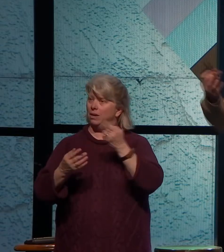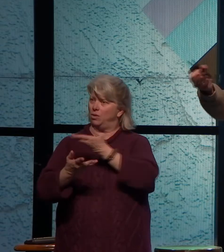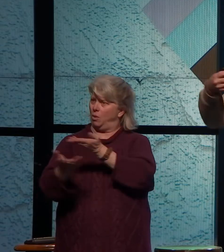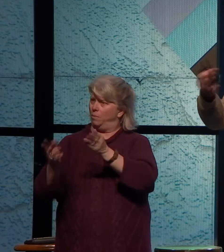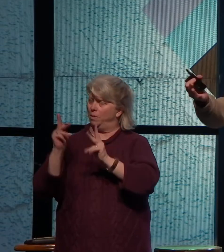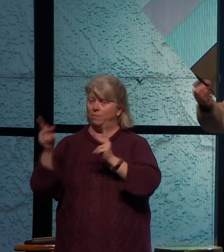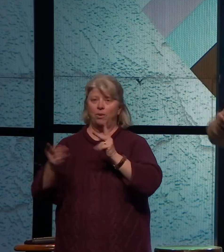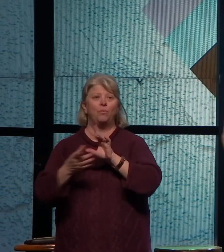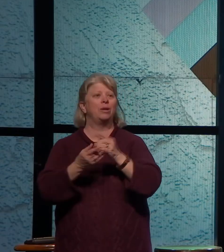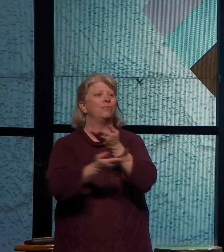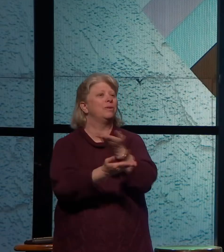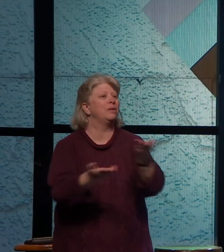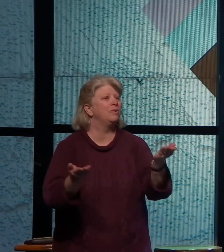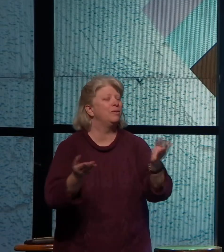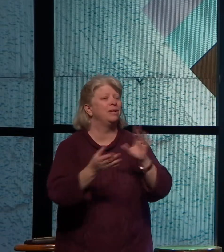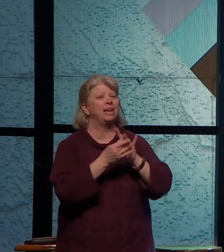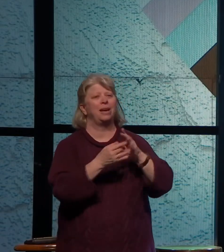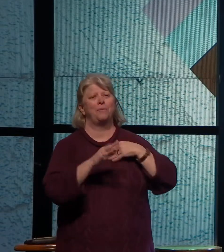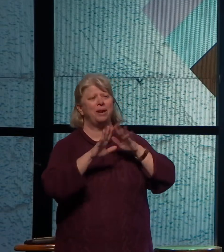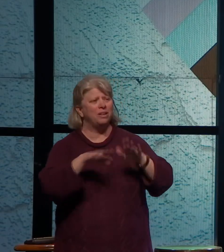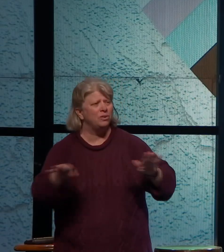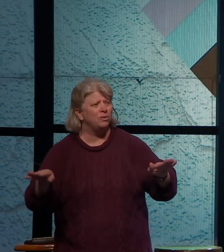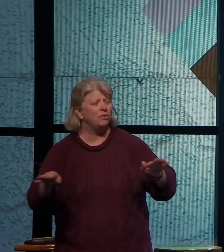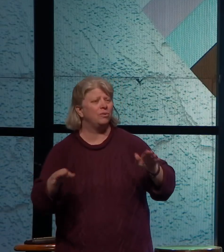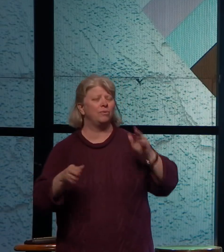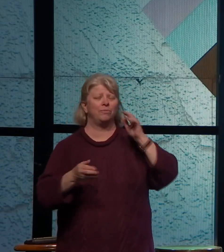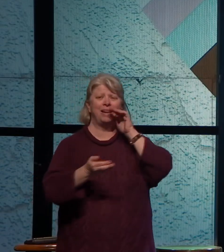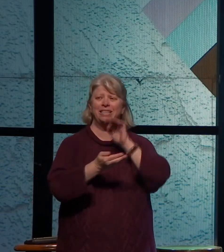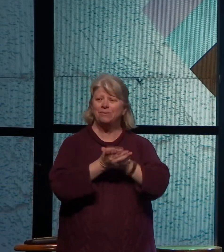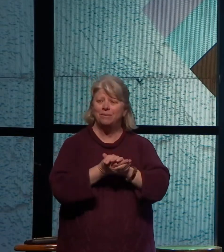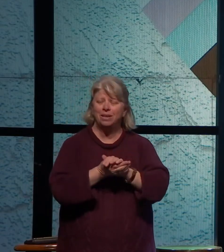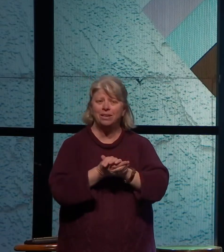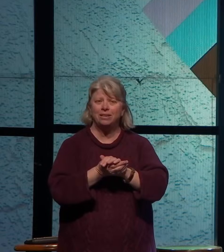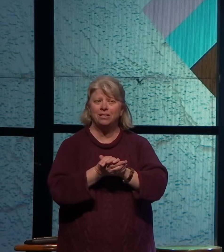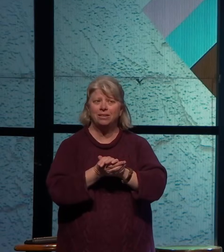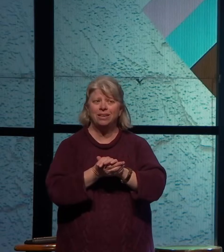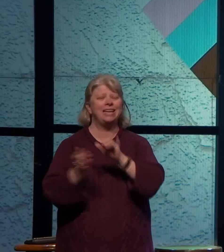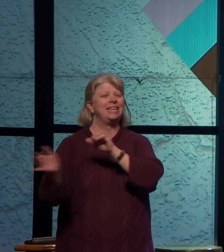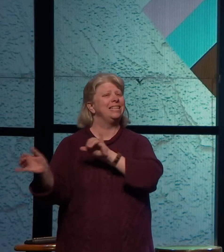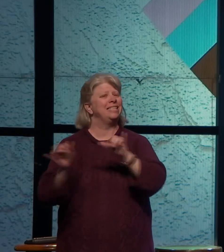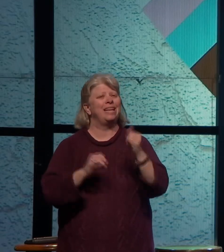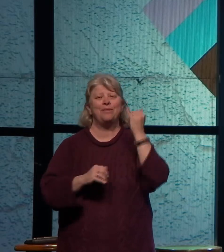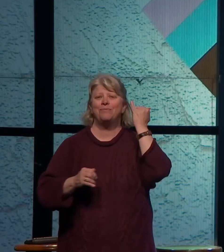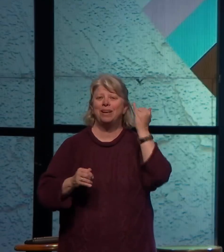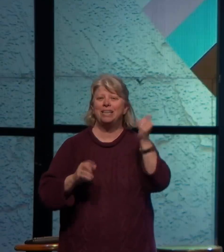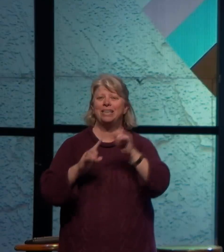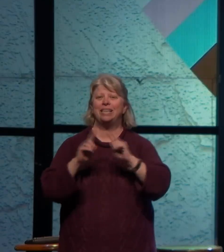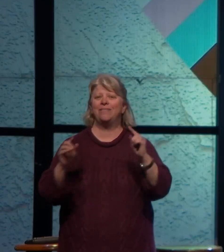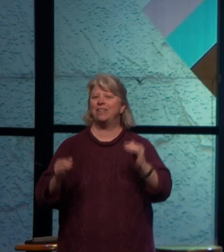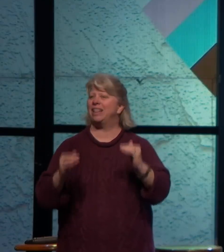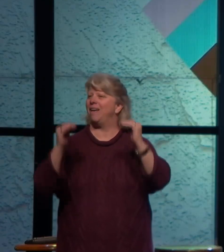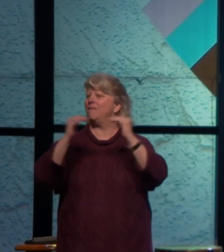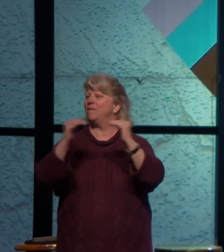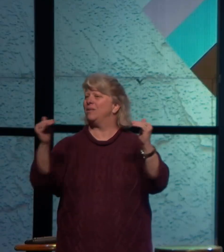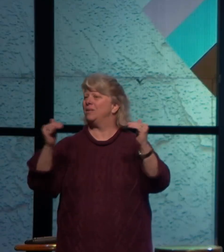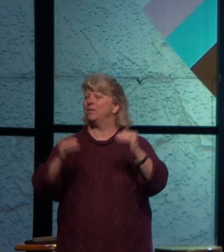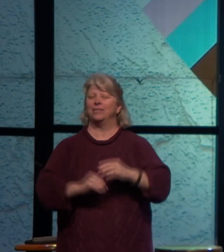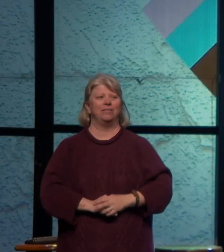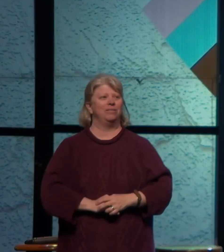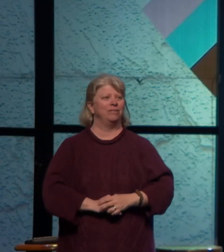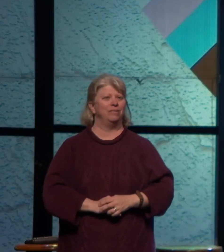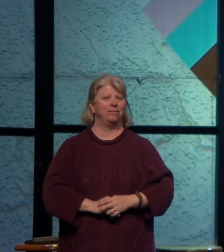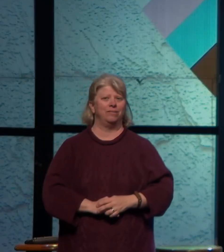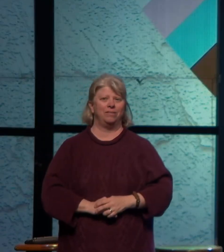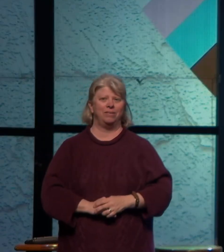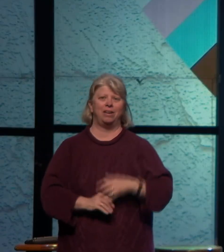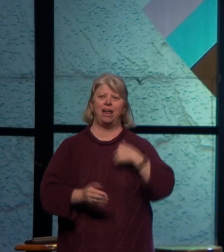but I'm in relationship with you all. I'm in relationship with my children, my spouse. It's the same thing at a different level. And